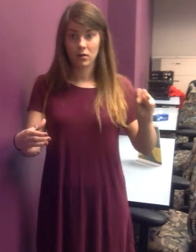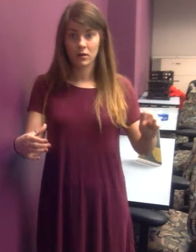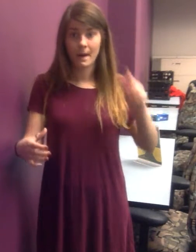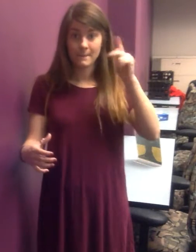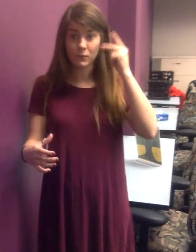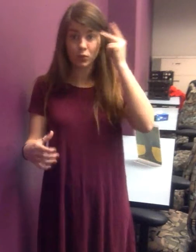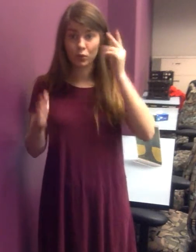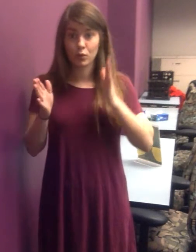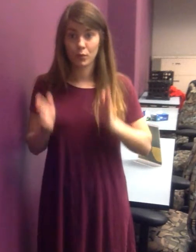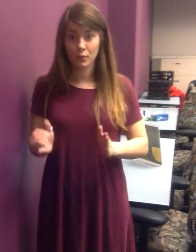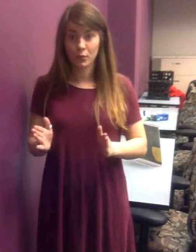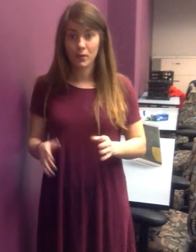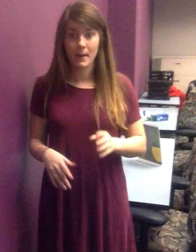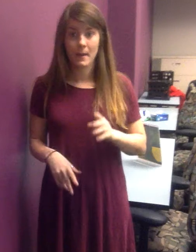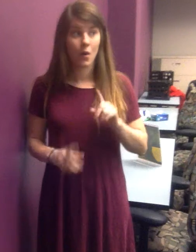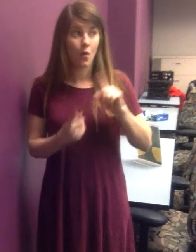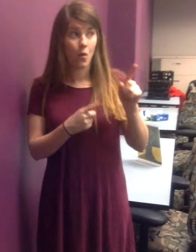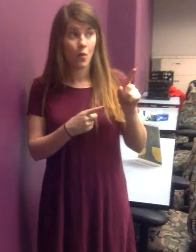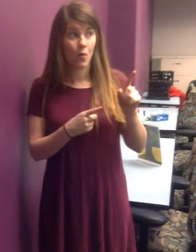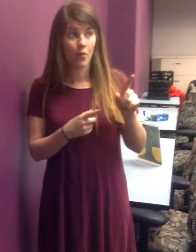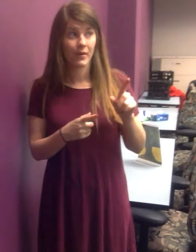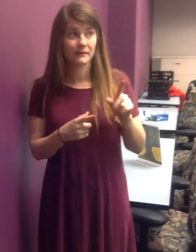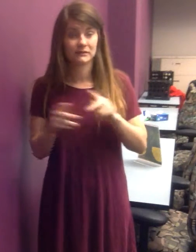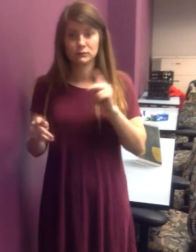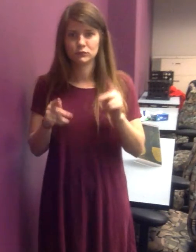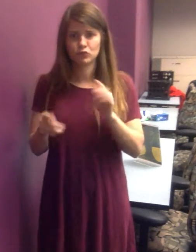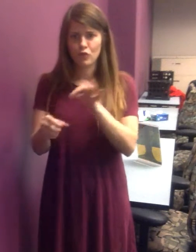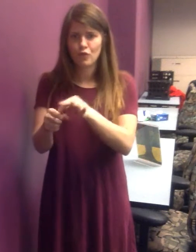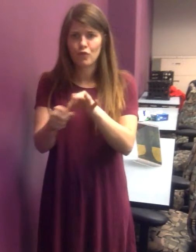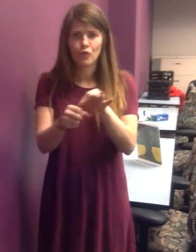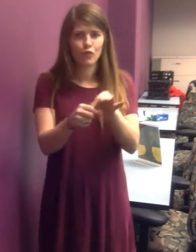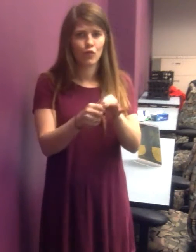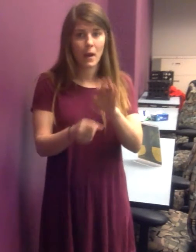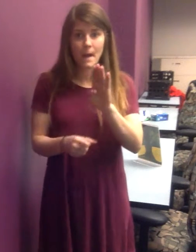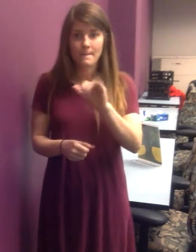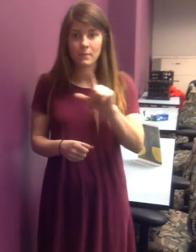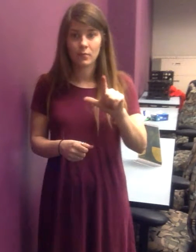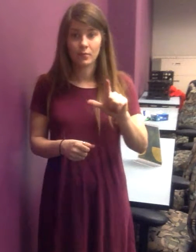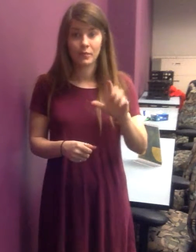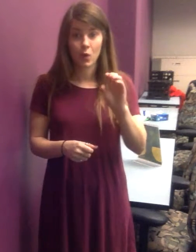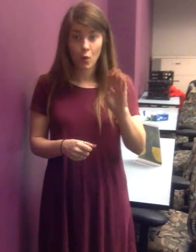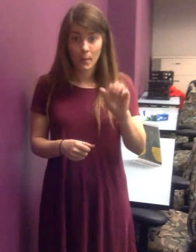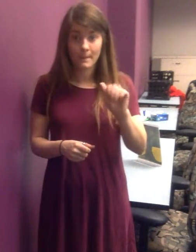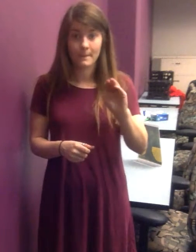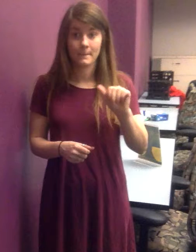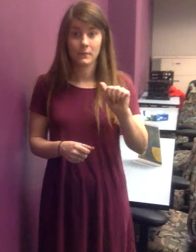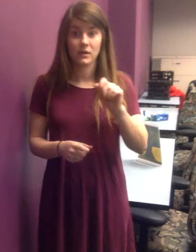for attention in Congress would get its moment of truth. So I ask this Congress to send me legislation that places a market-based